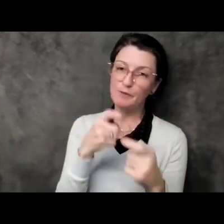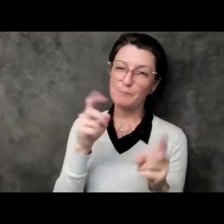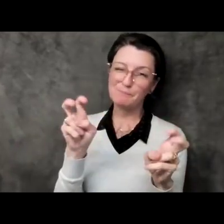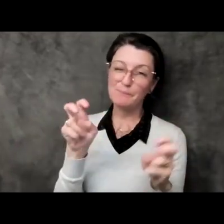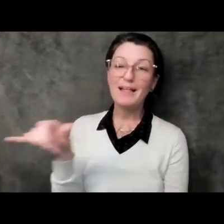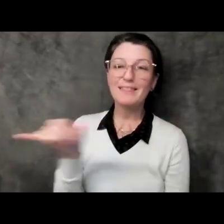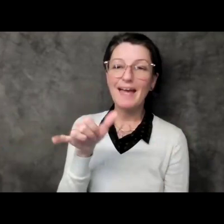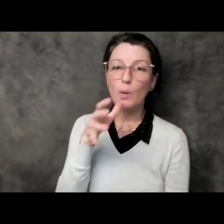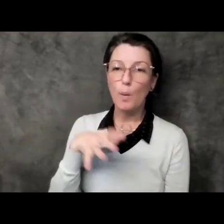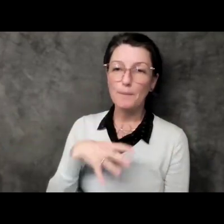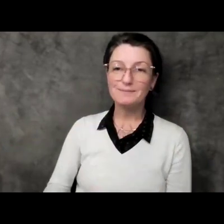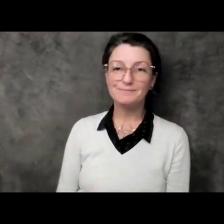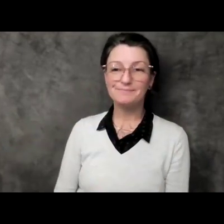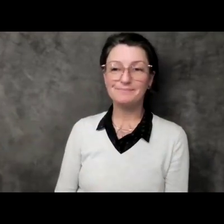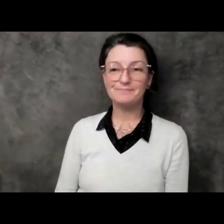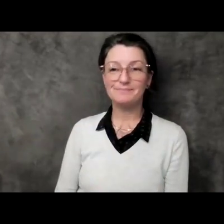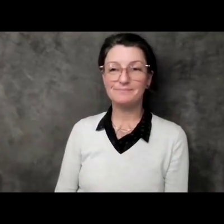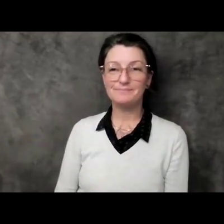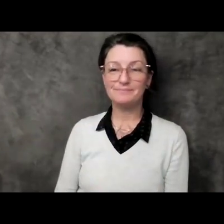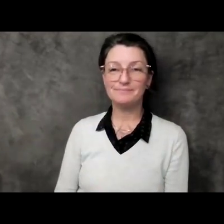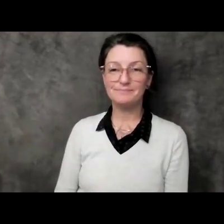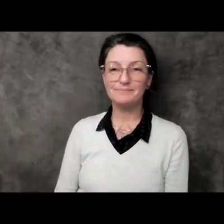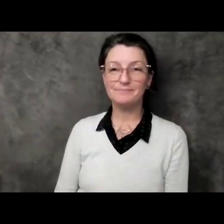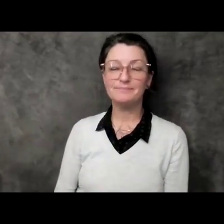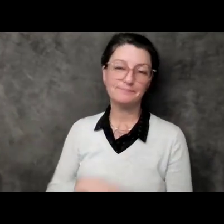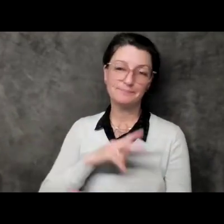So Like a Woman is